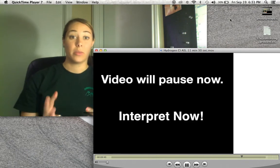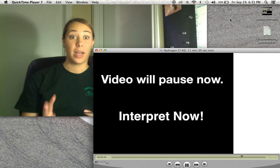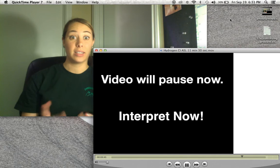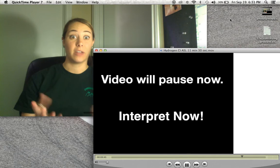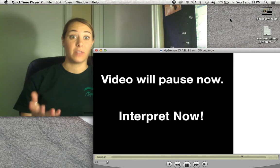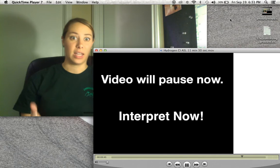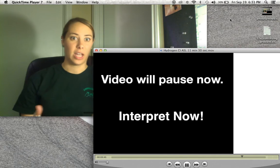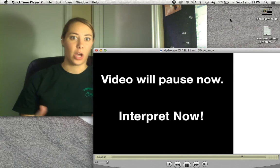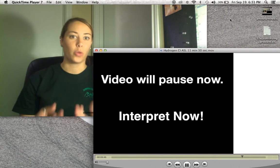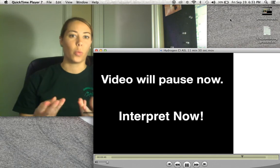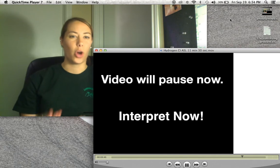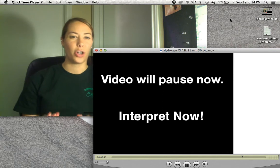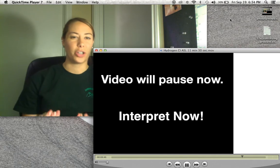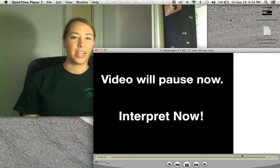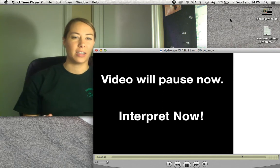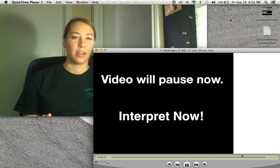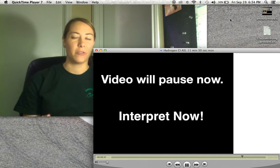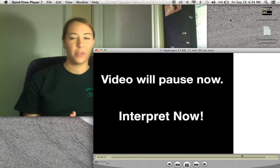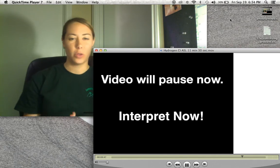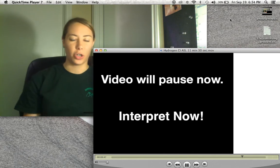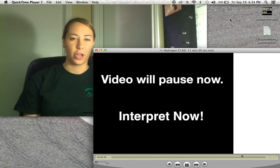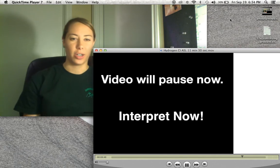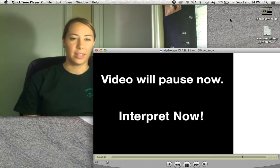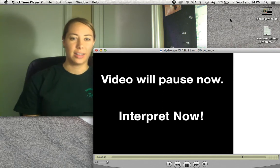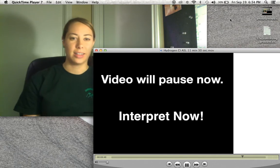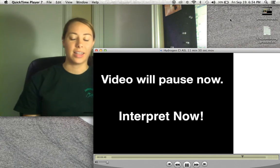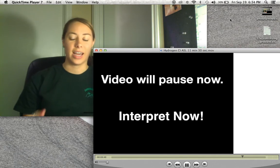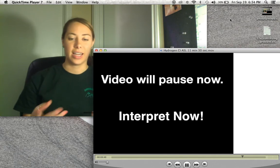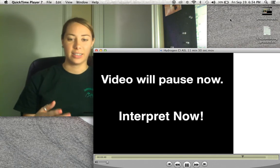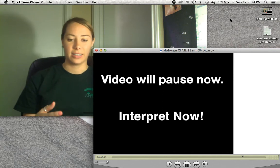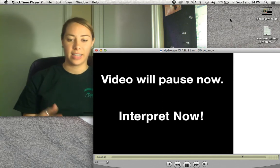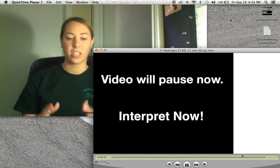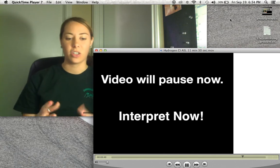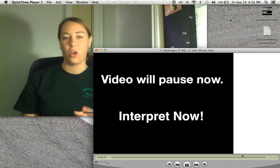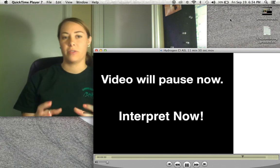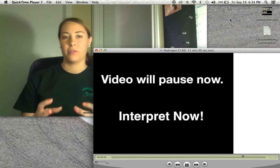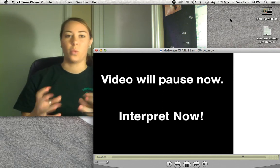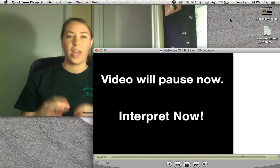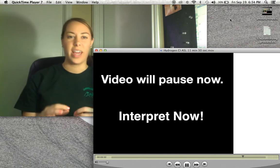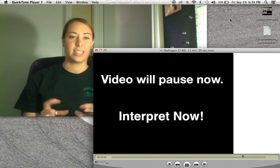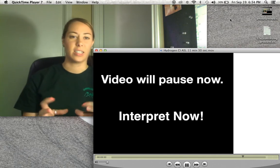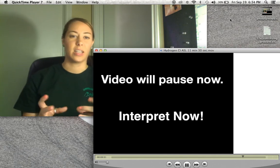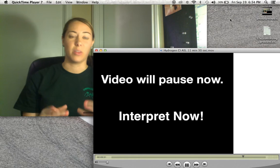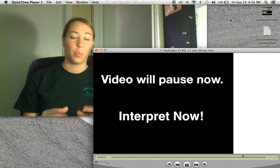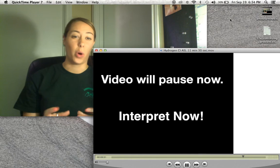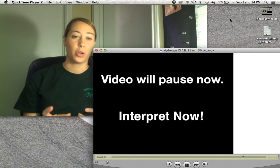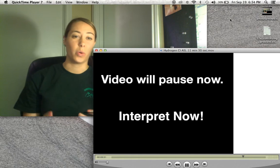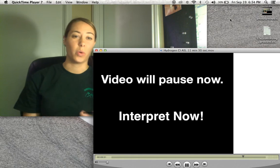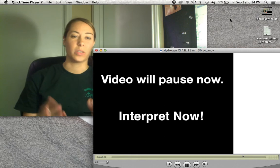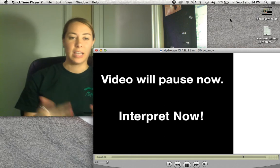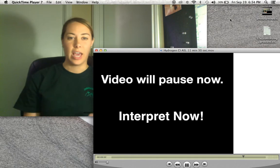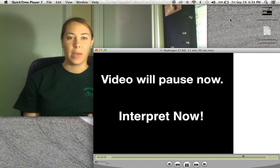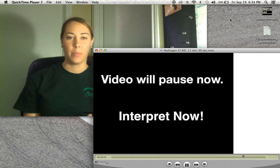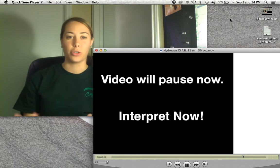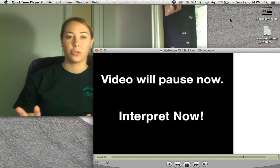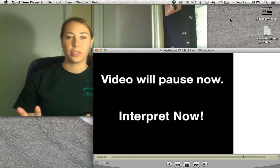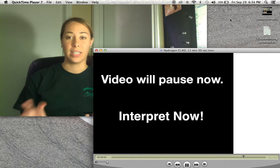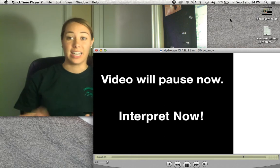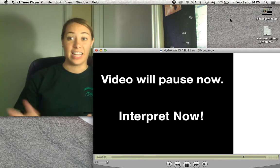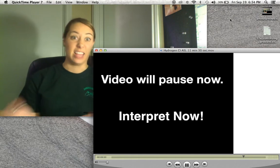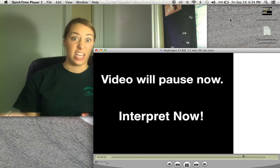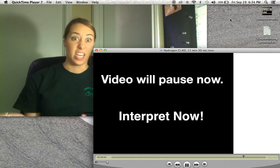the bad stuff, and that's how the water is a filter that takes all of the waste and the particles and